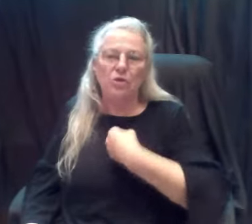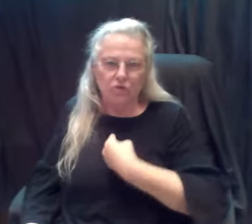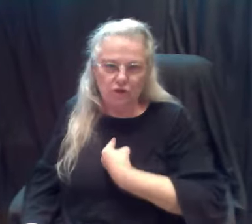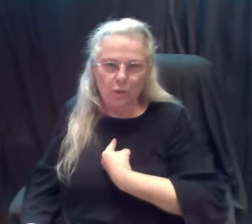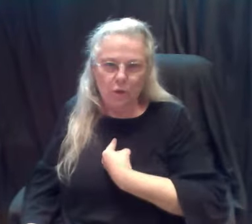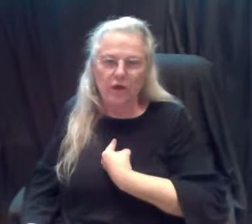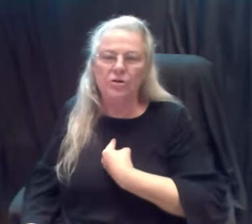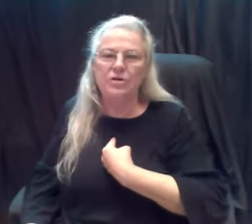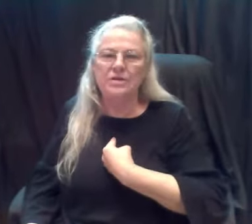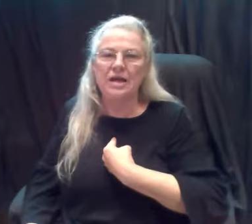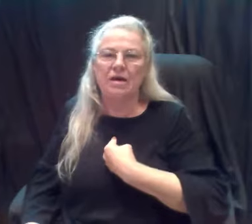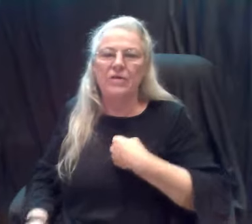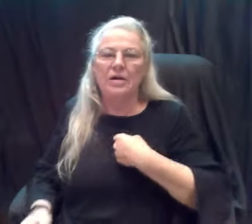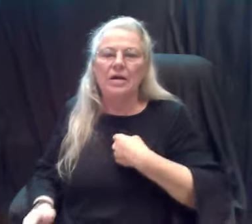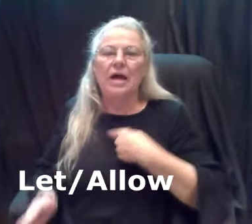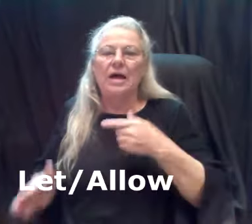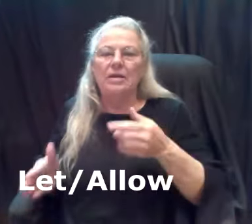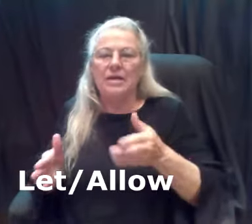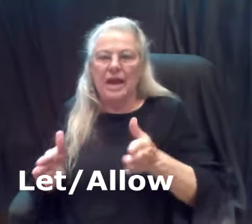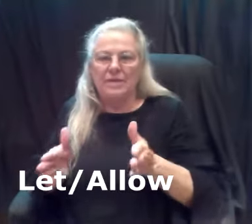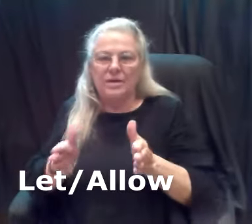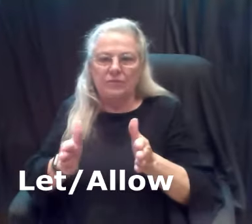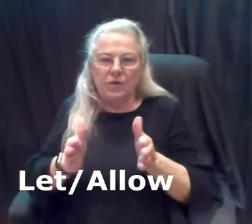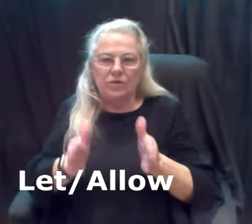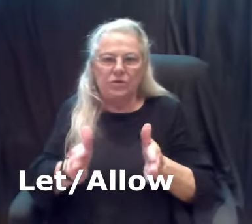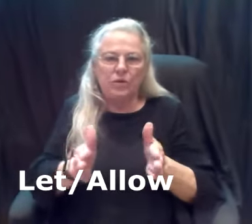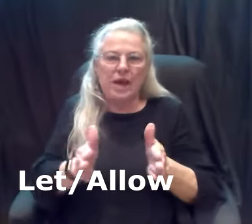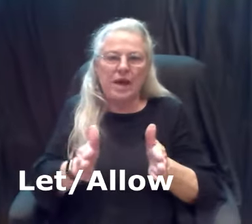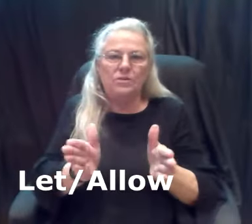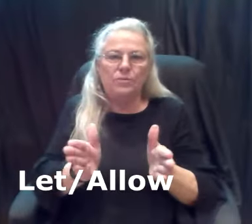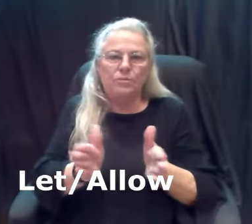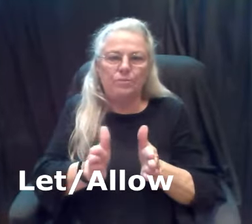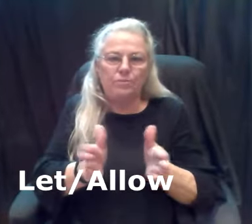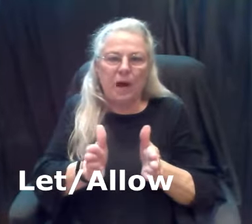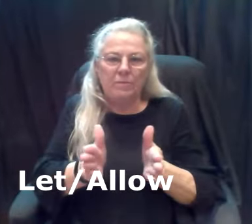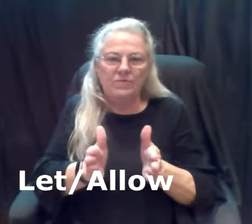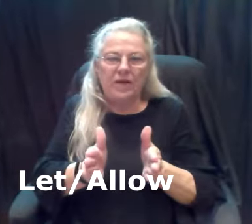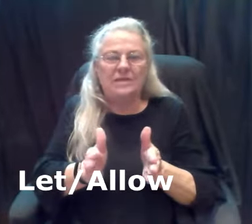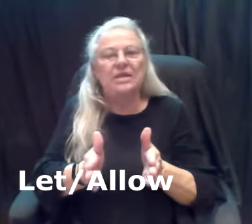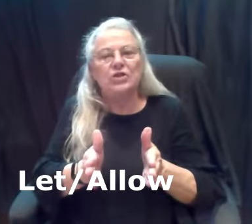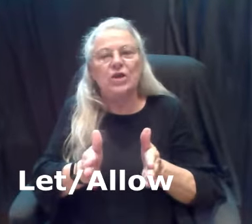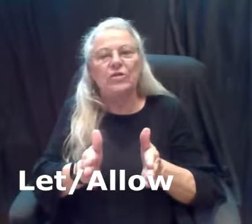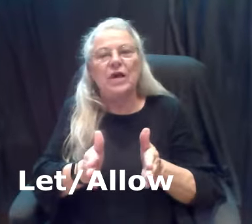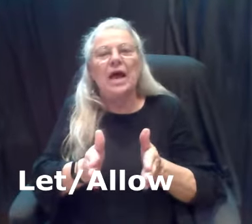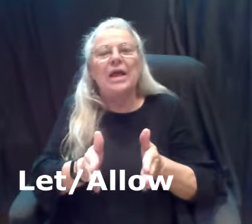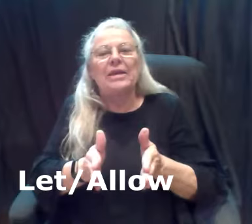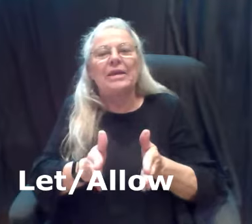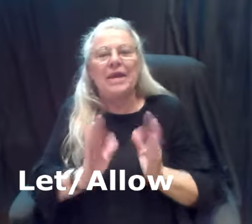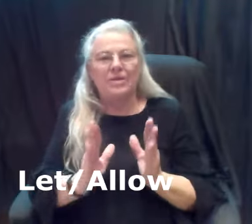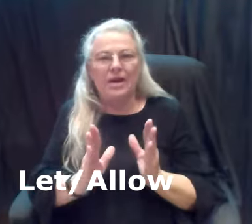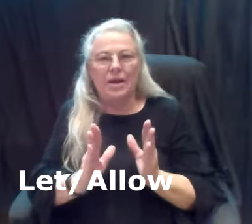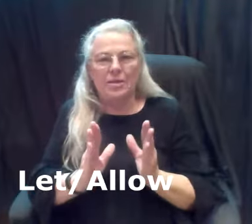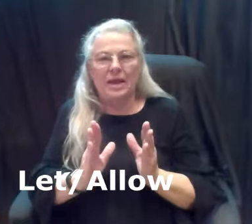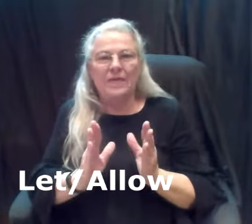just pointing to yourself. Let. Two hands, palms facing each other. Let them come